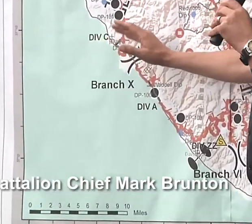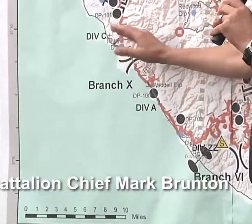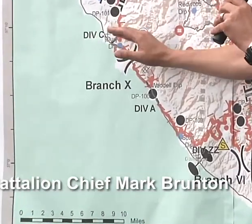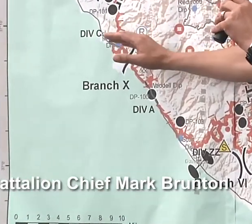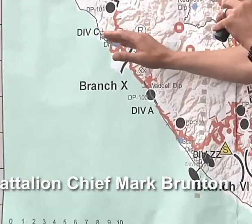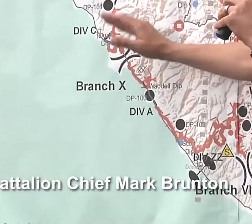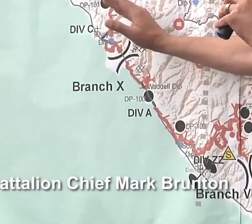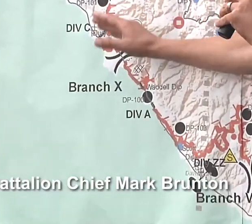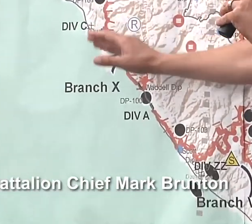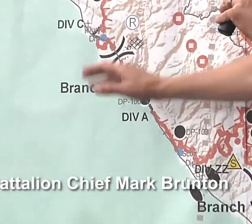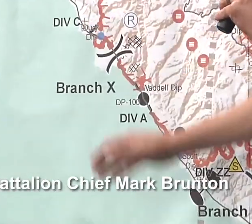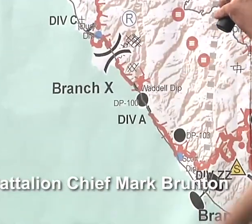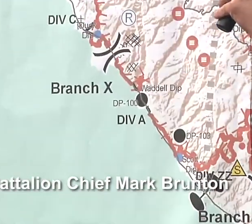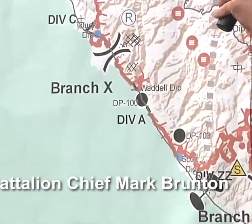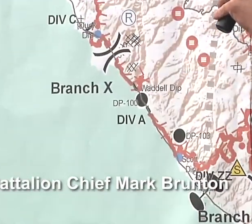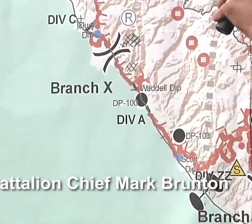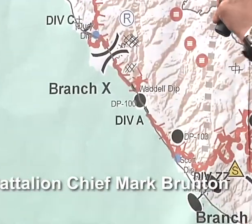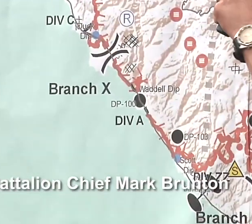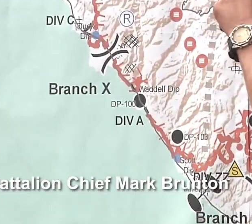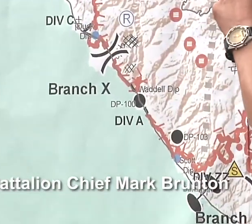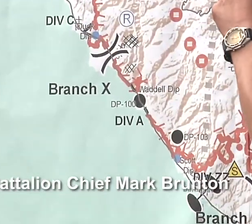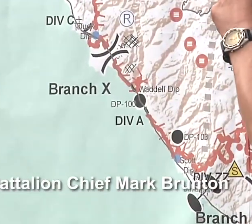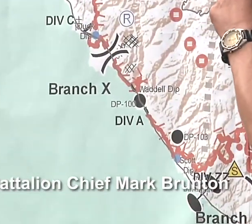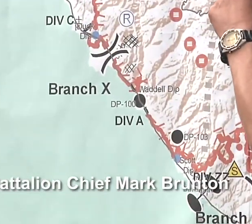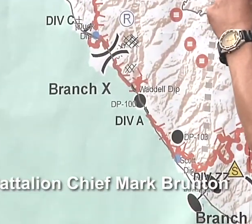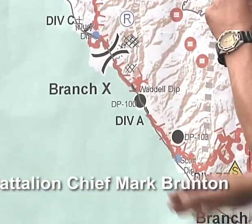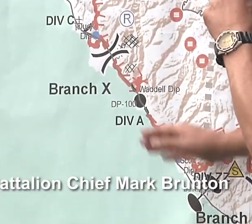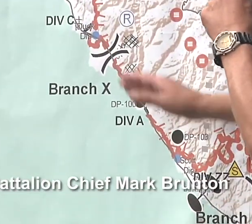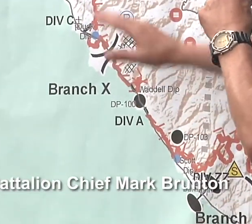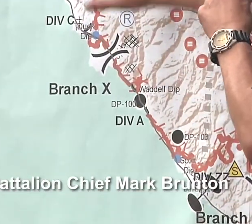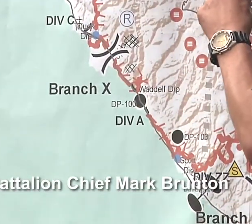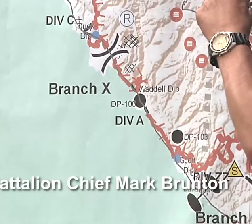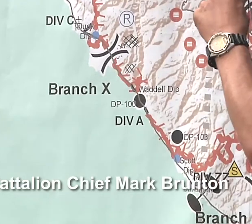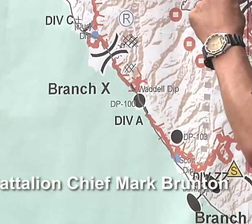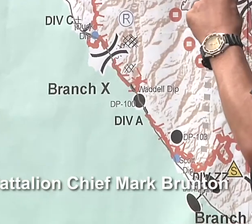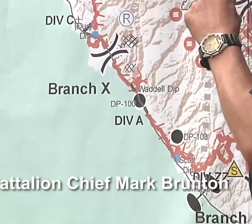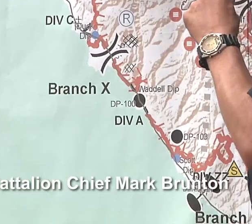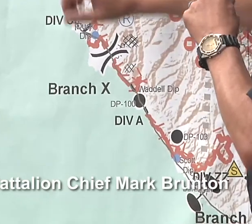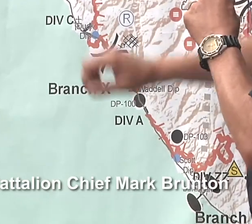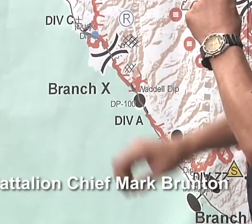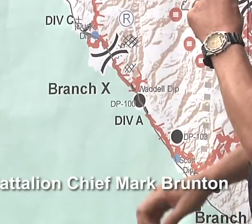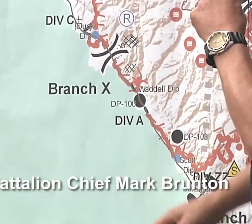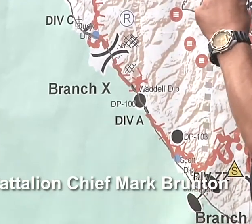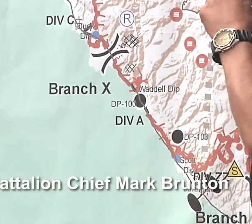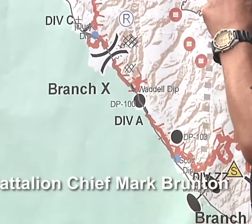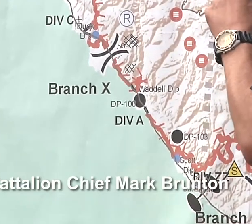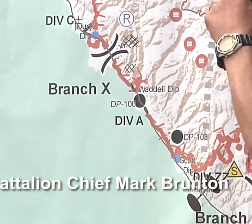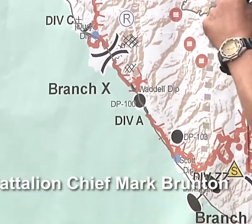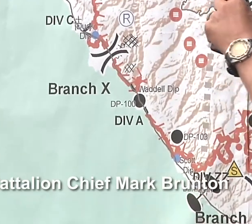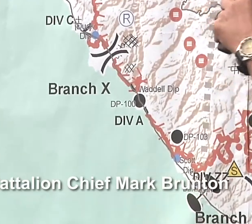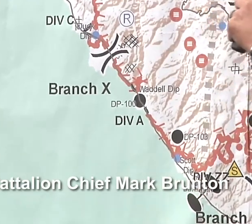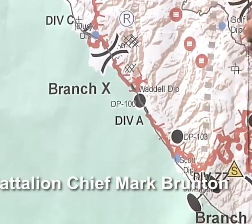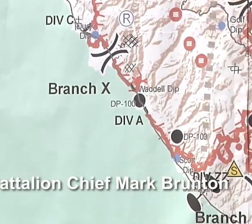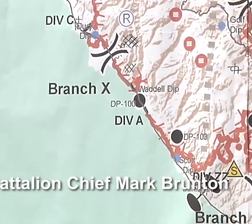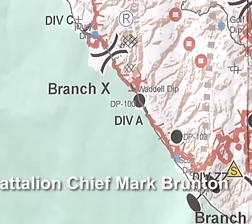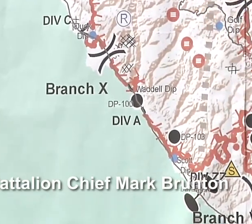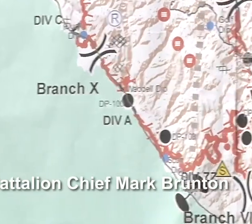Davenport's still looking really good. We're continuing to work on that control line as well as our communities in the north, such as Pescadero.